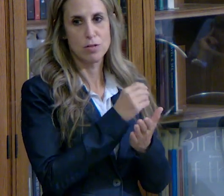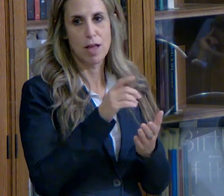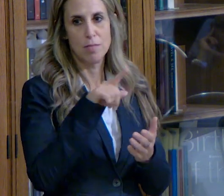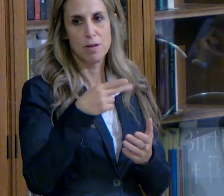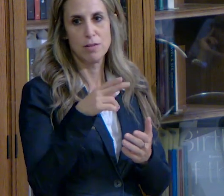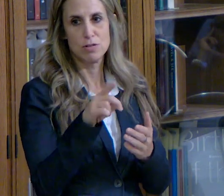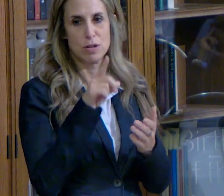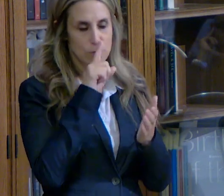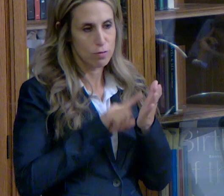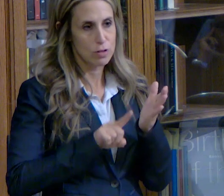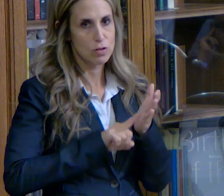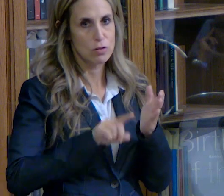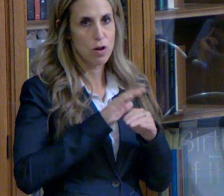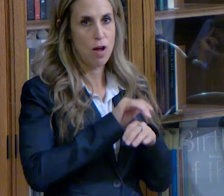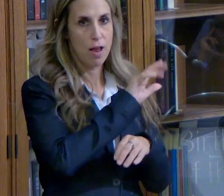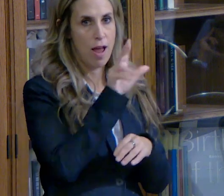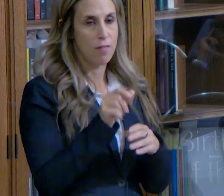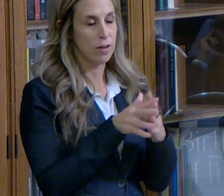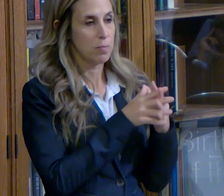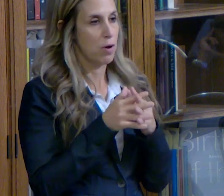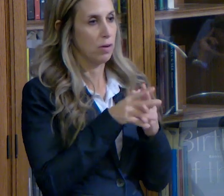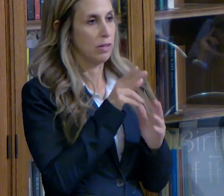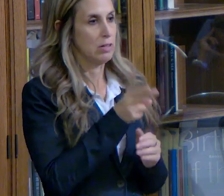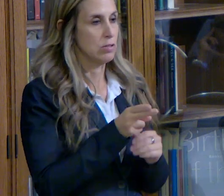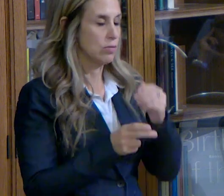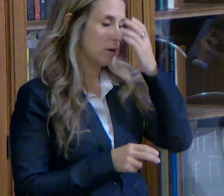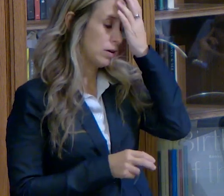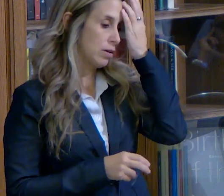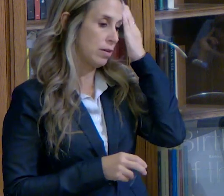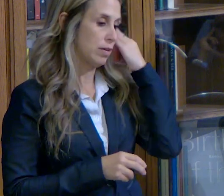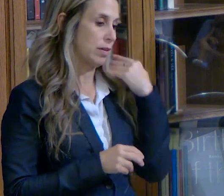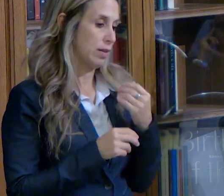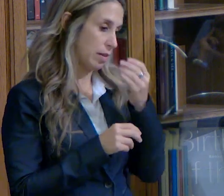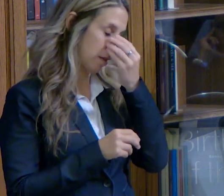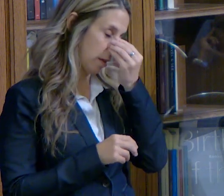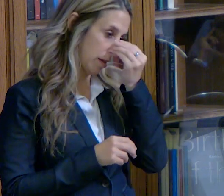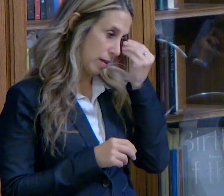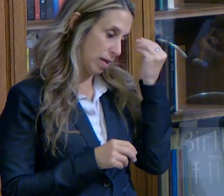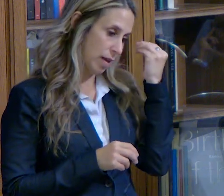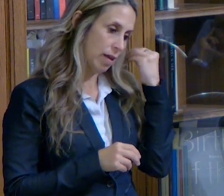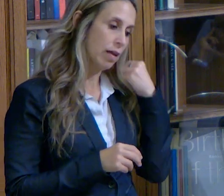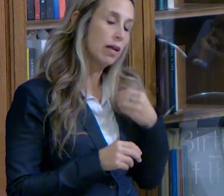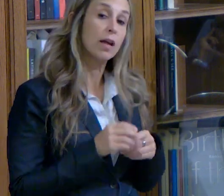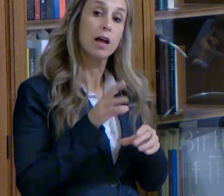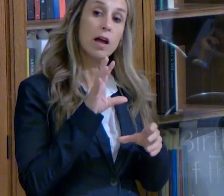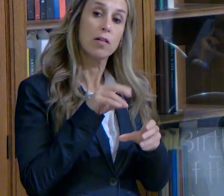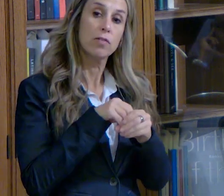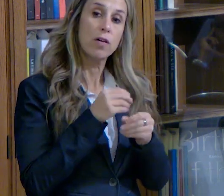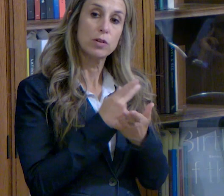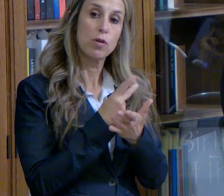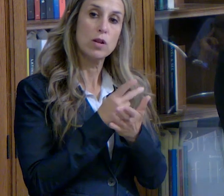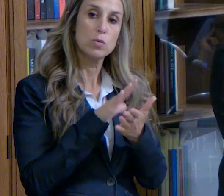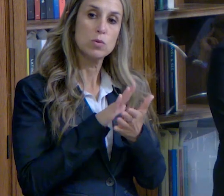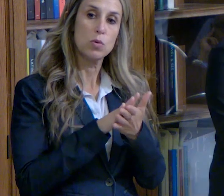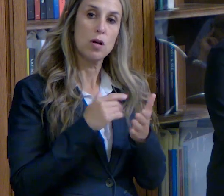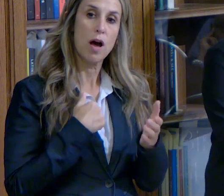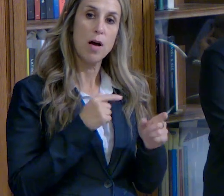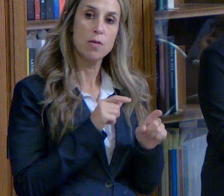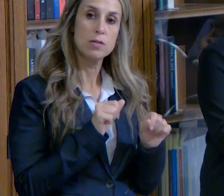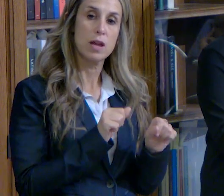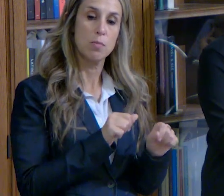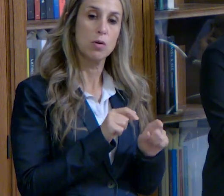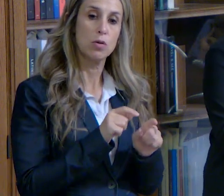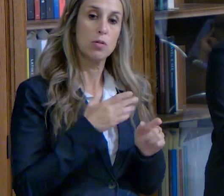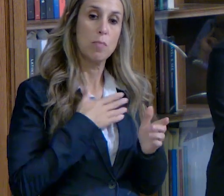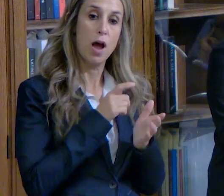research on African-American history in graduate school I was also able to hone my writing